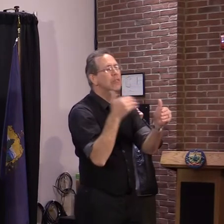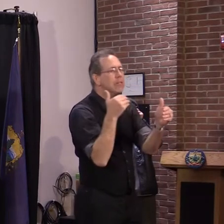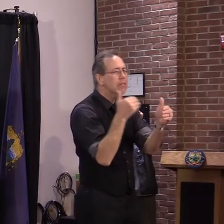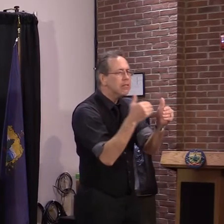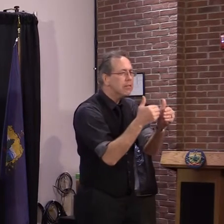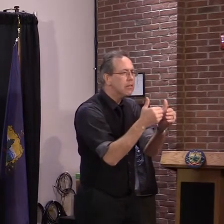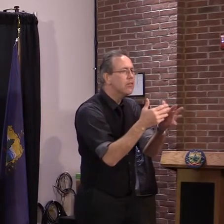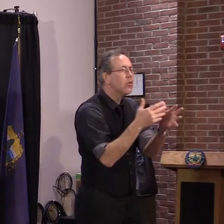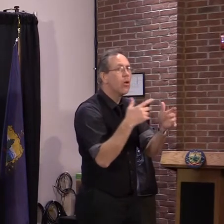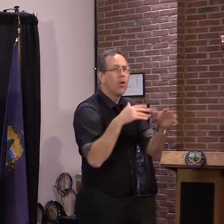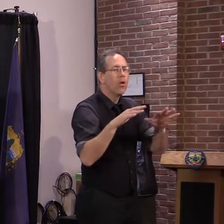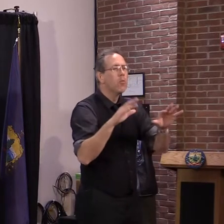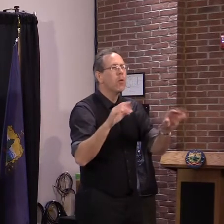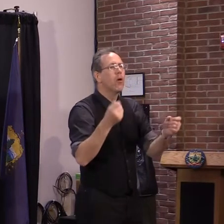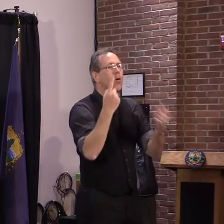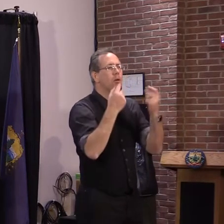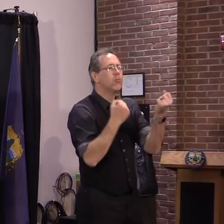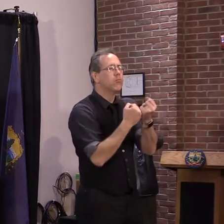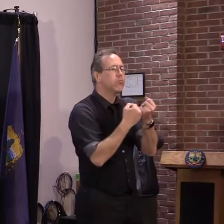for this.